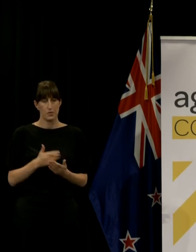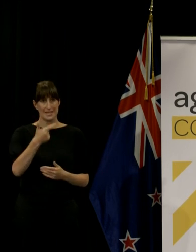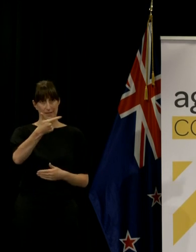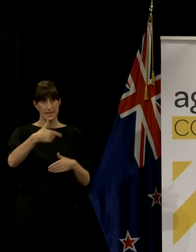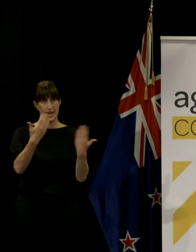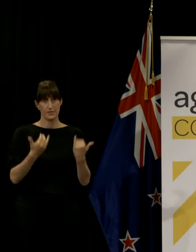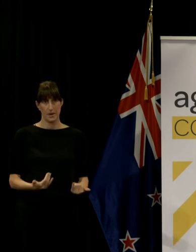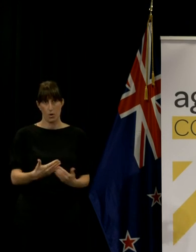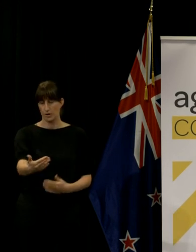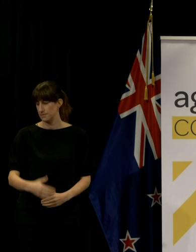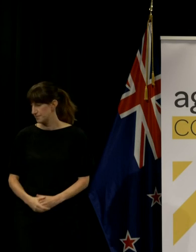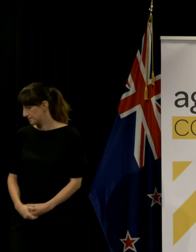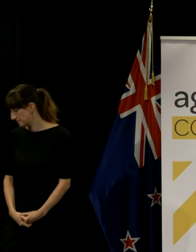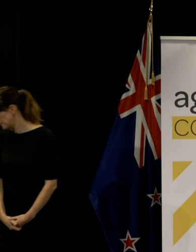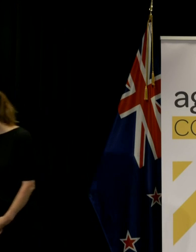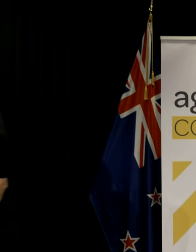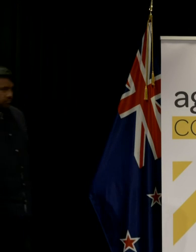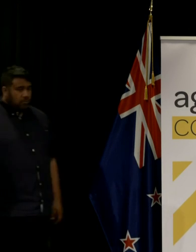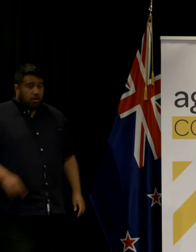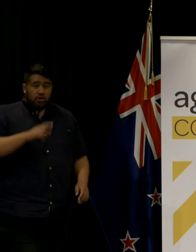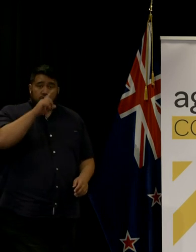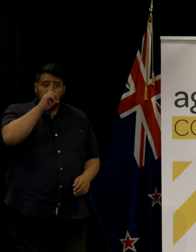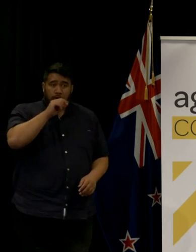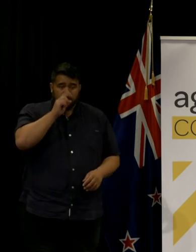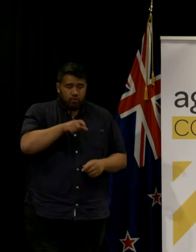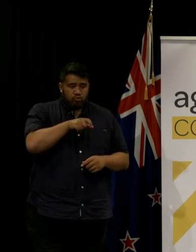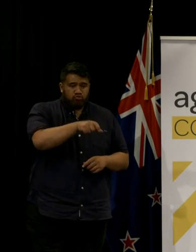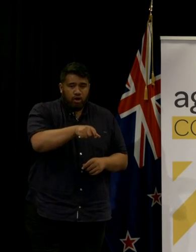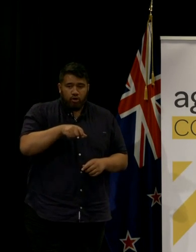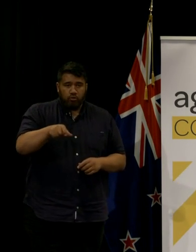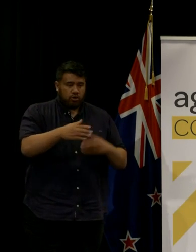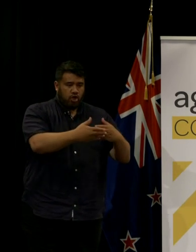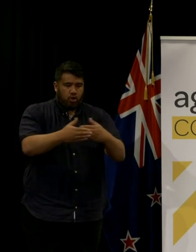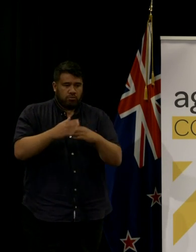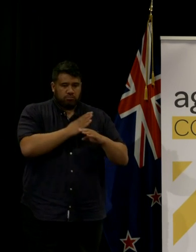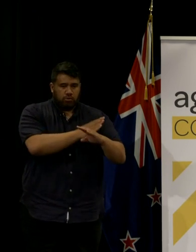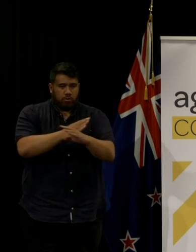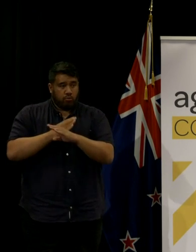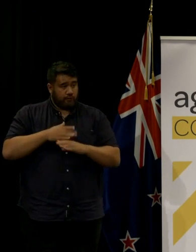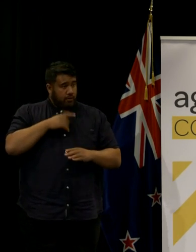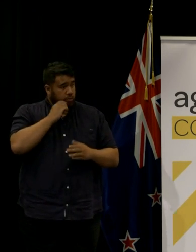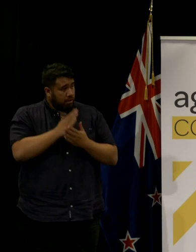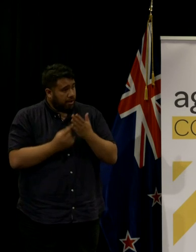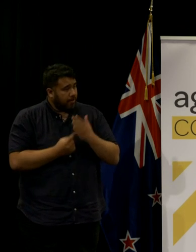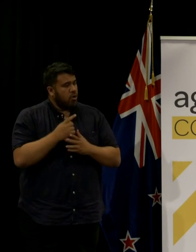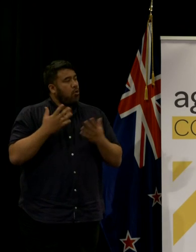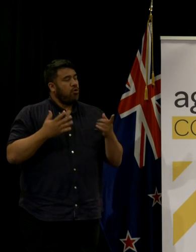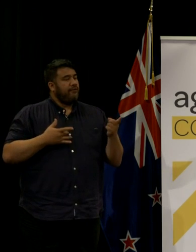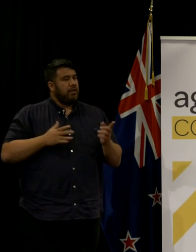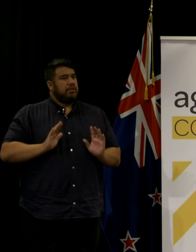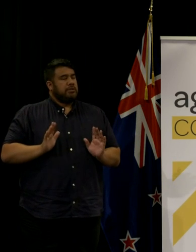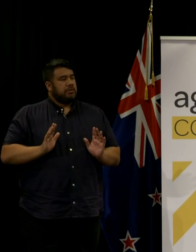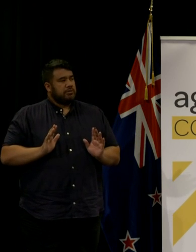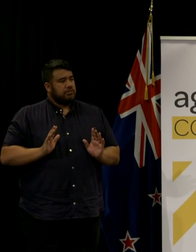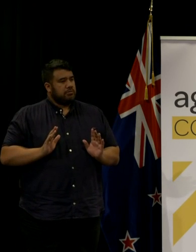start to expect to see those roadblocks in the street and things like that, or are you really hoping that it won't come to that? Look, I think that we're really hoping